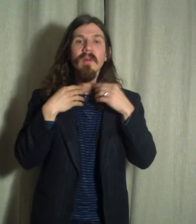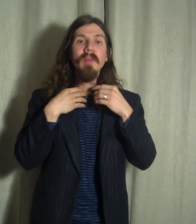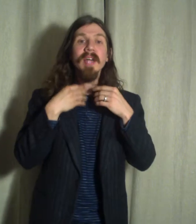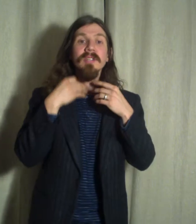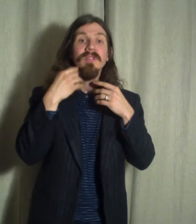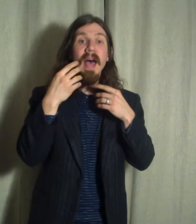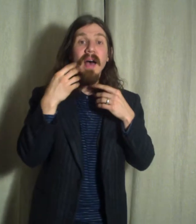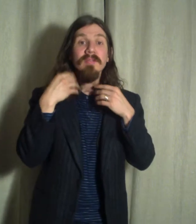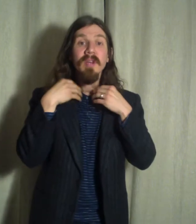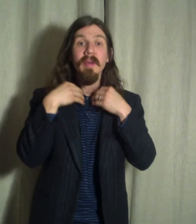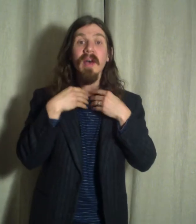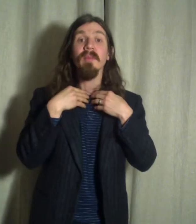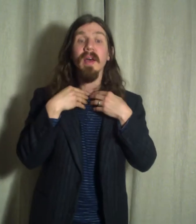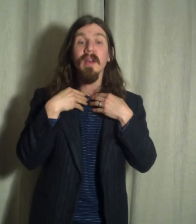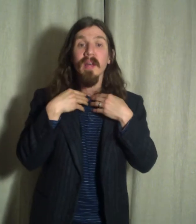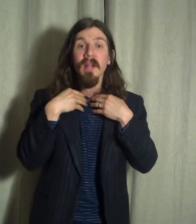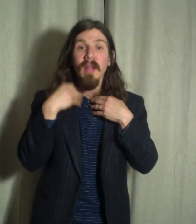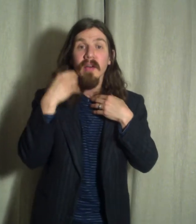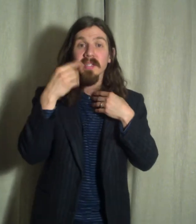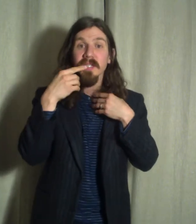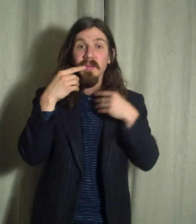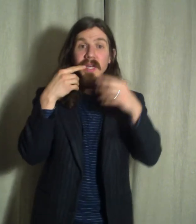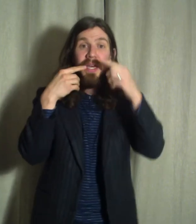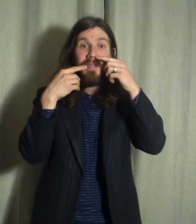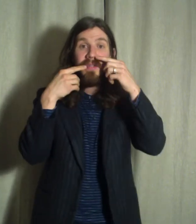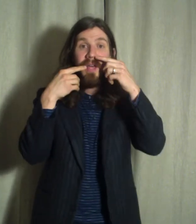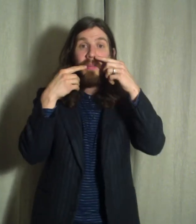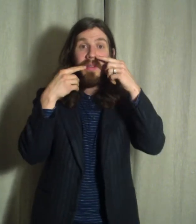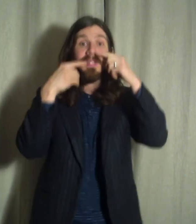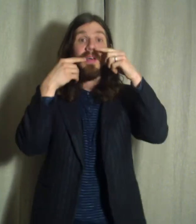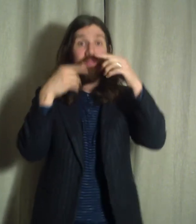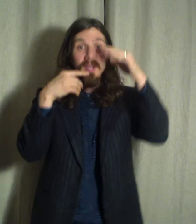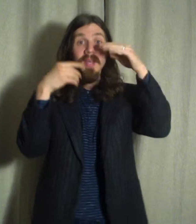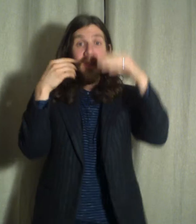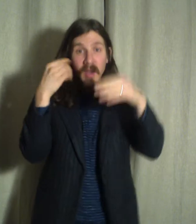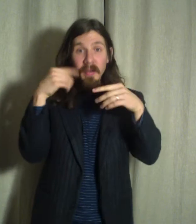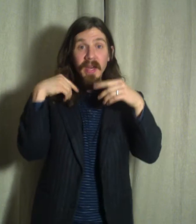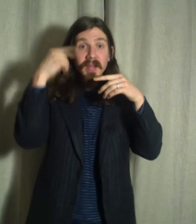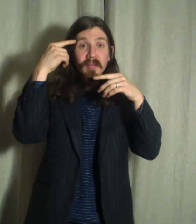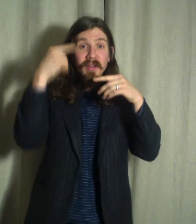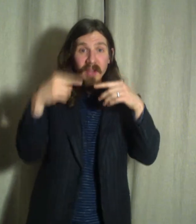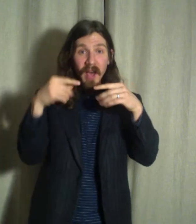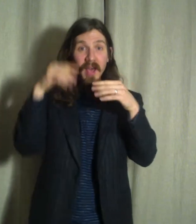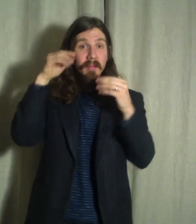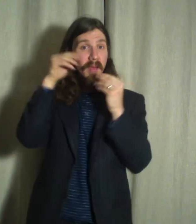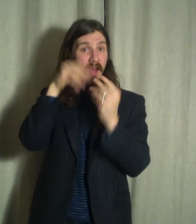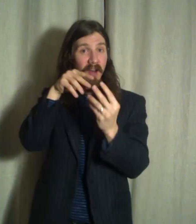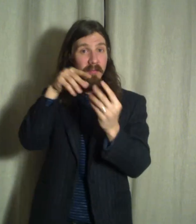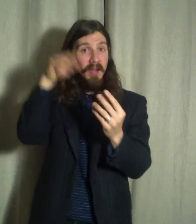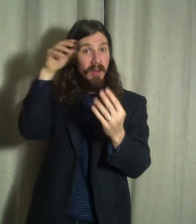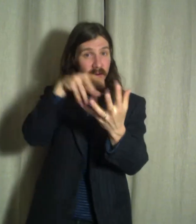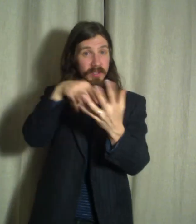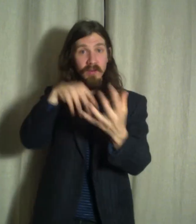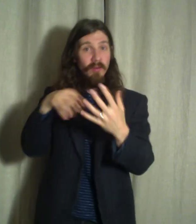my two sounds coming out of my larynx is being canceled out by the sound coming at a different time out of my nose, so it creates